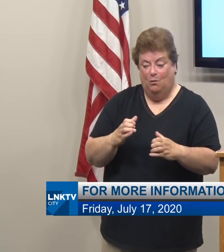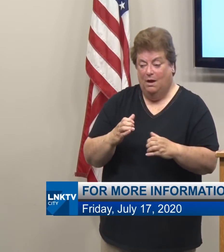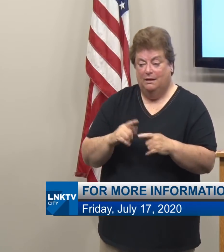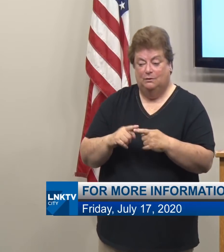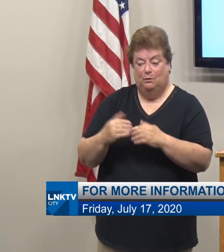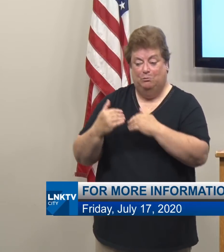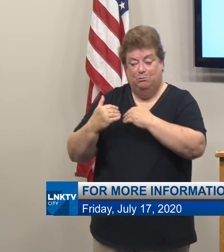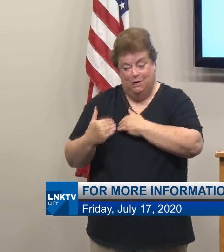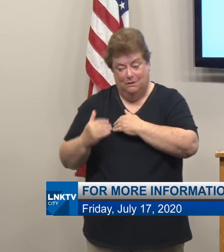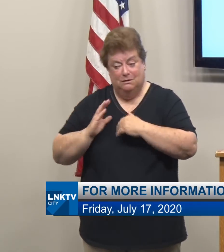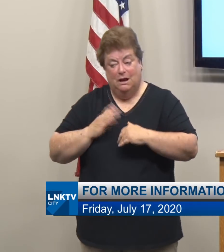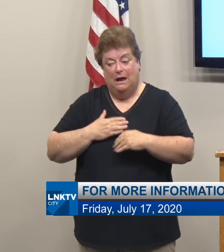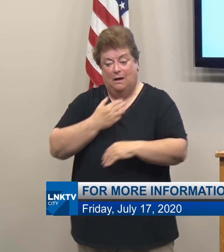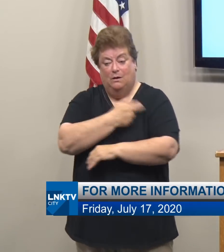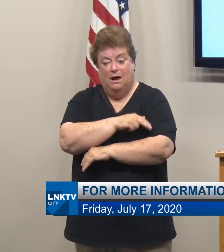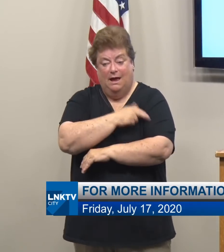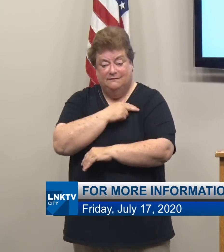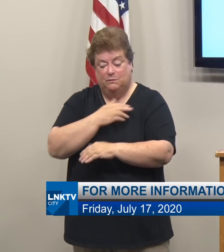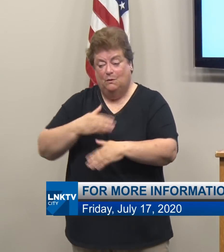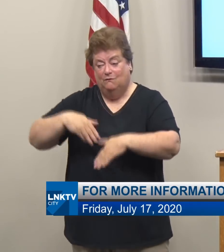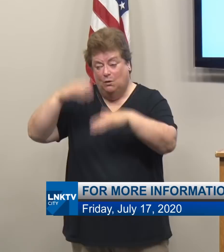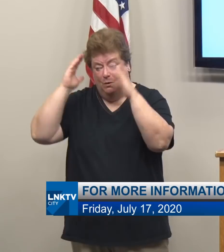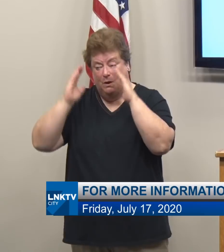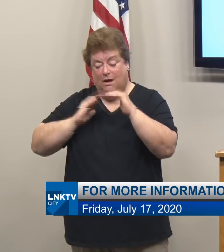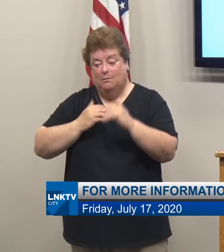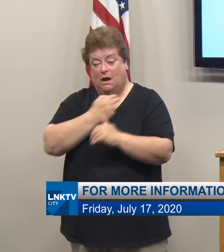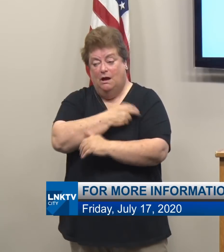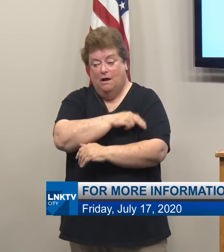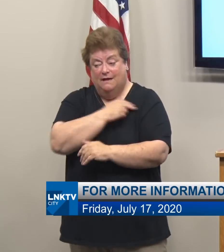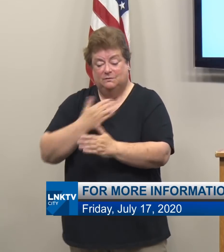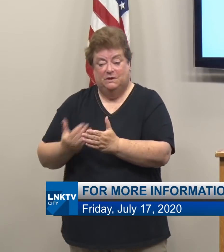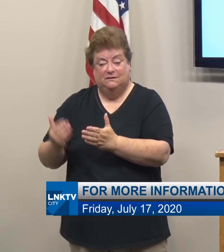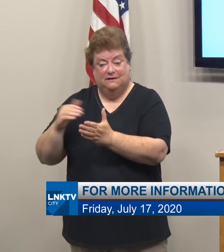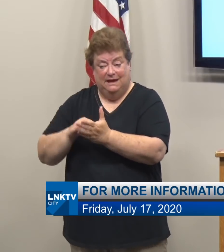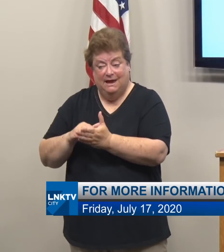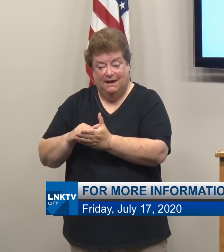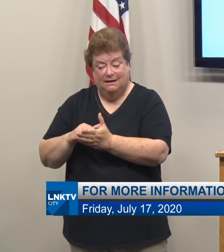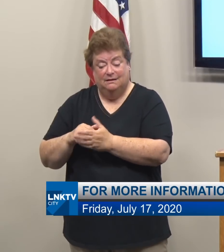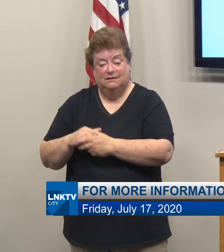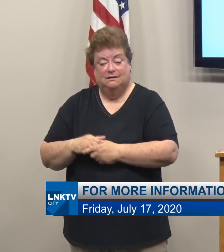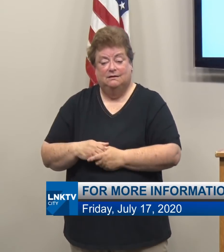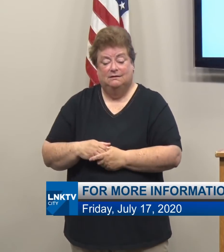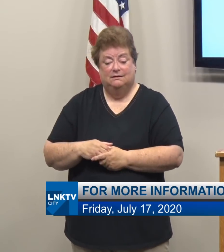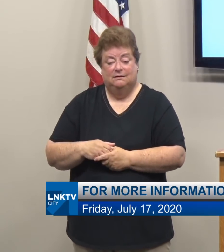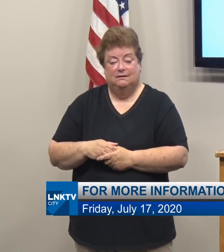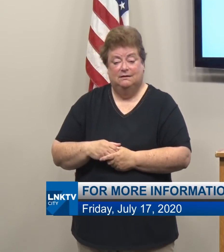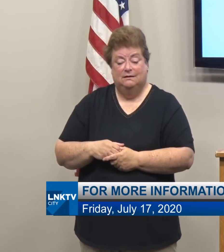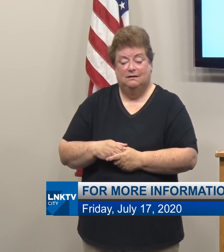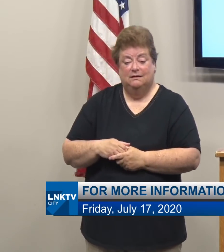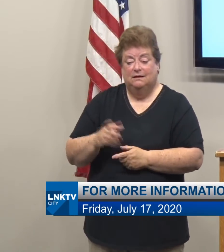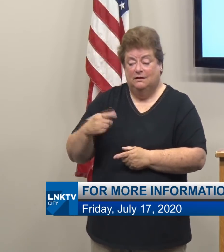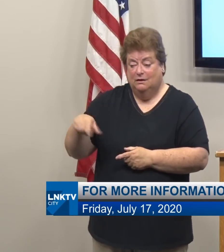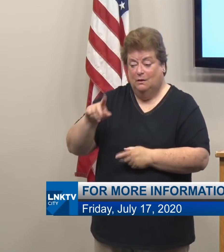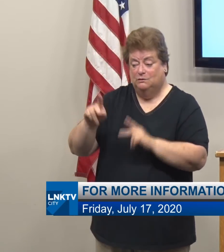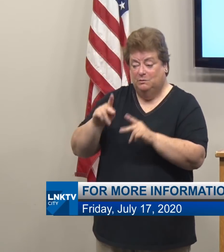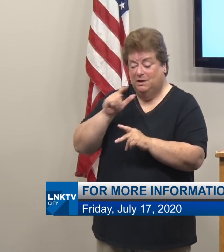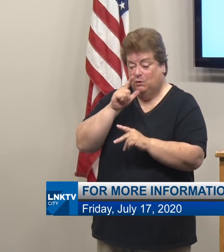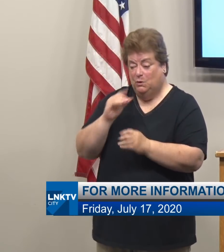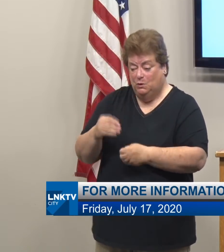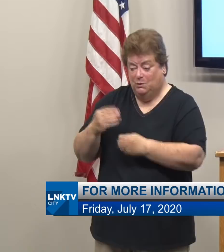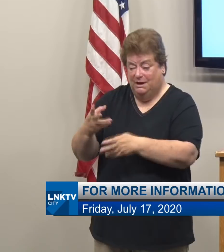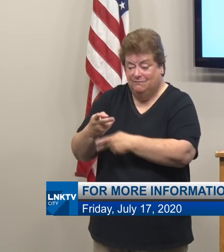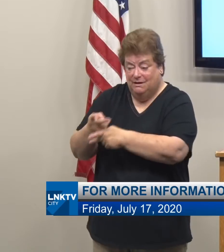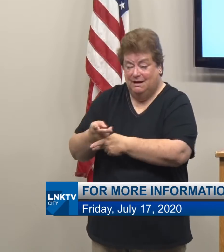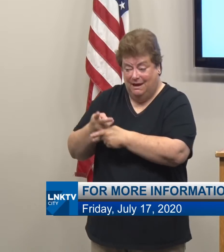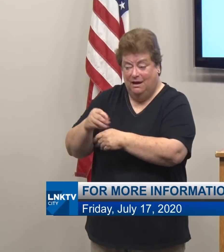and overwhelming the people who put their lives on the line to deliver essential medical care to our community. We've also